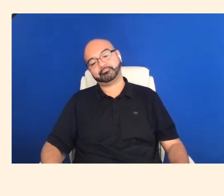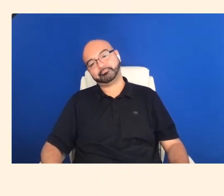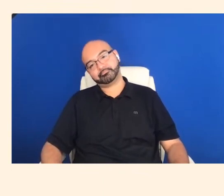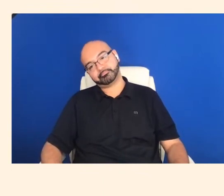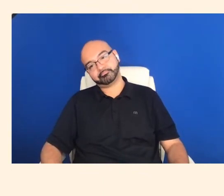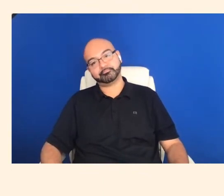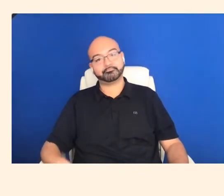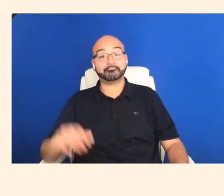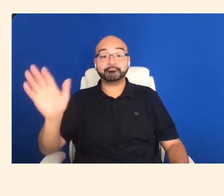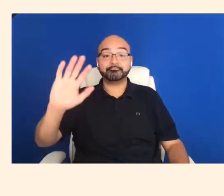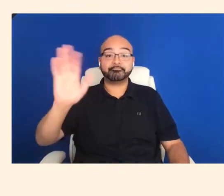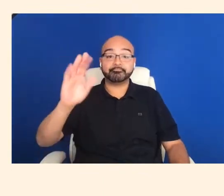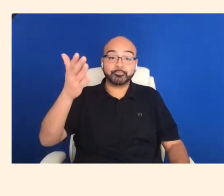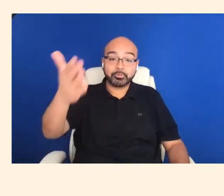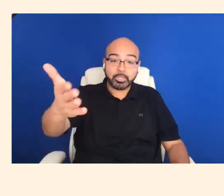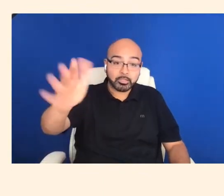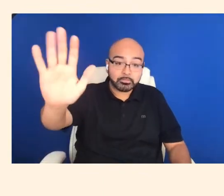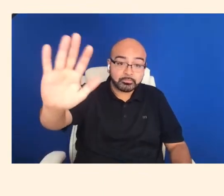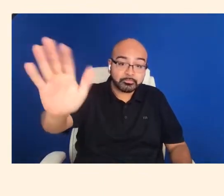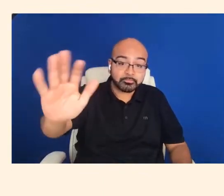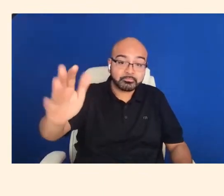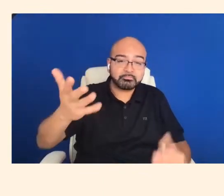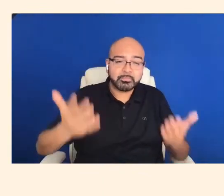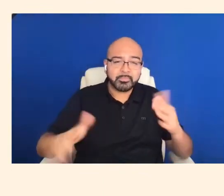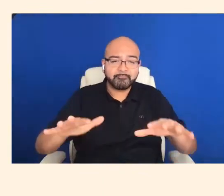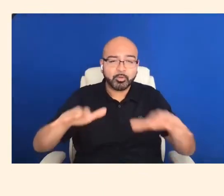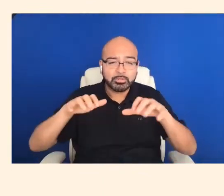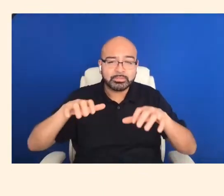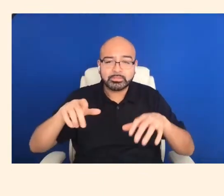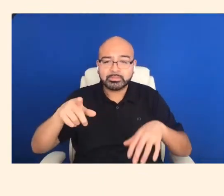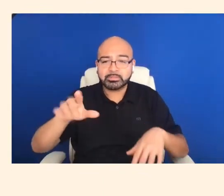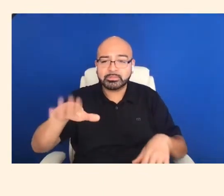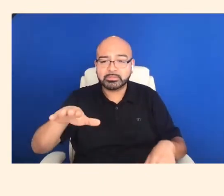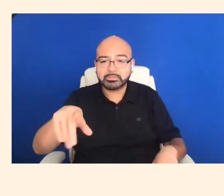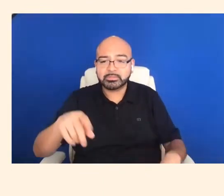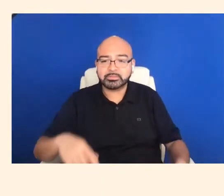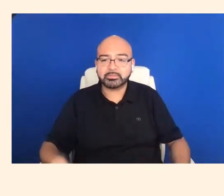Oop, are we there? Maybe frozen in time?